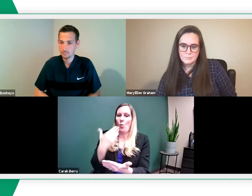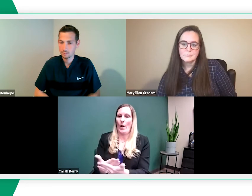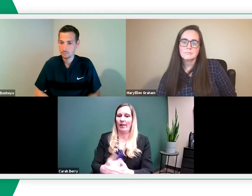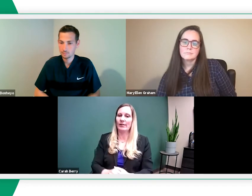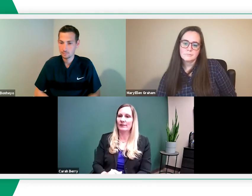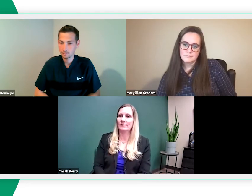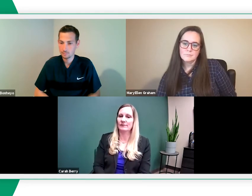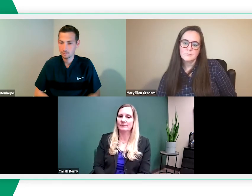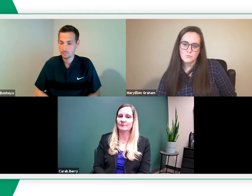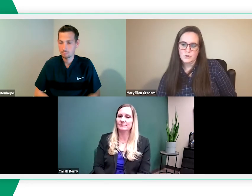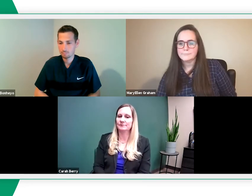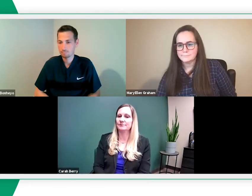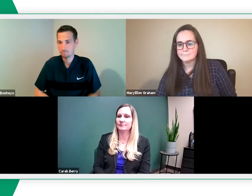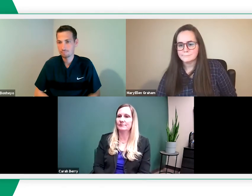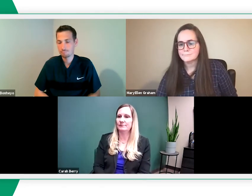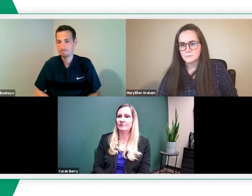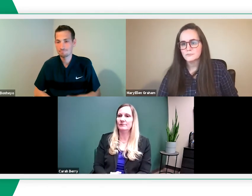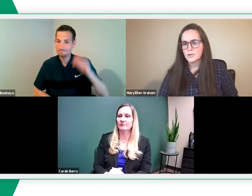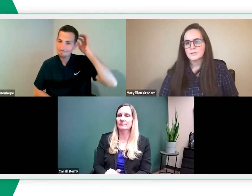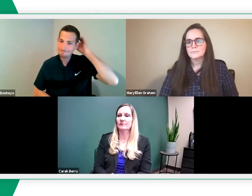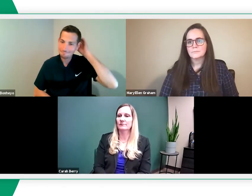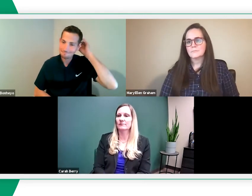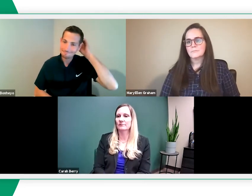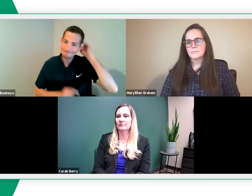win if you use your tools well.